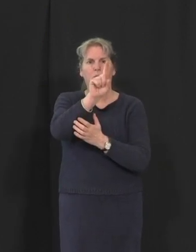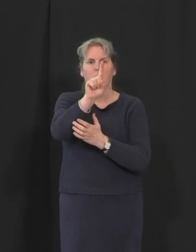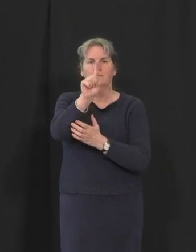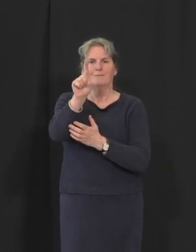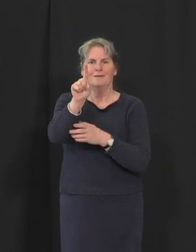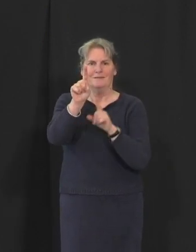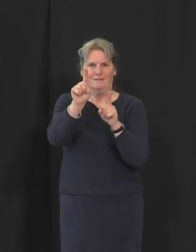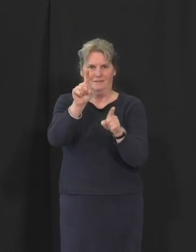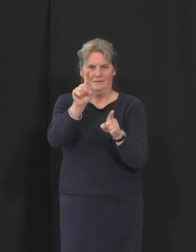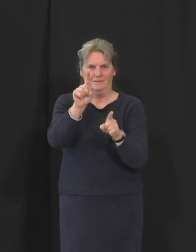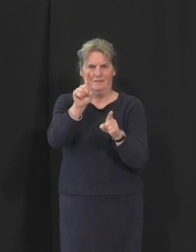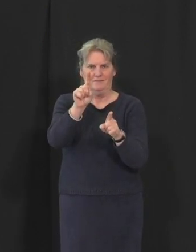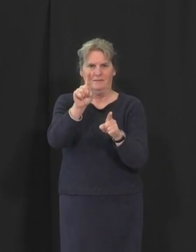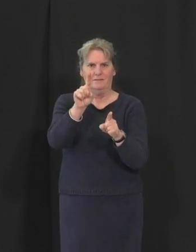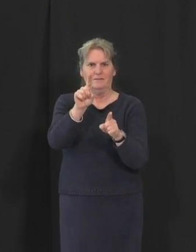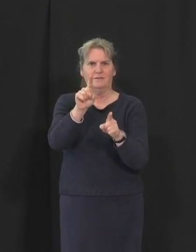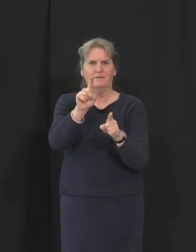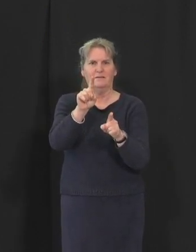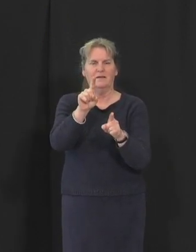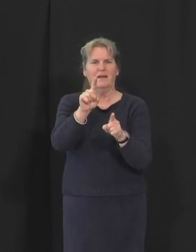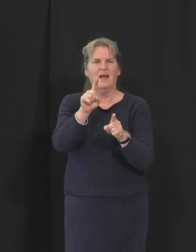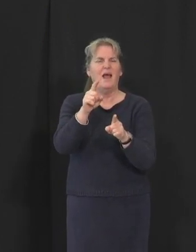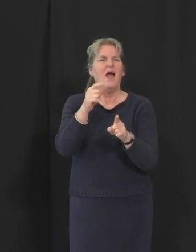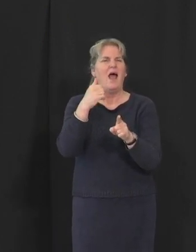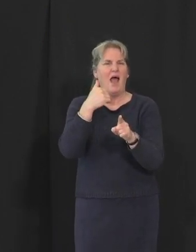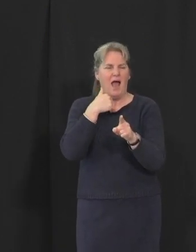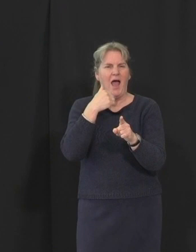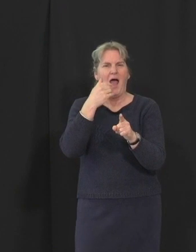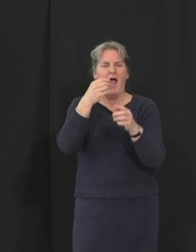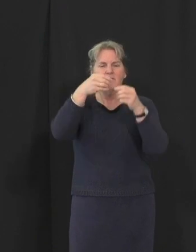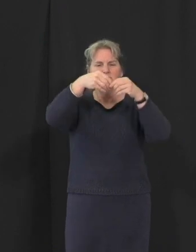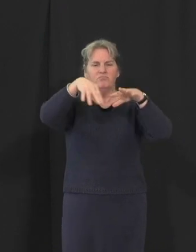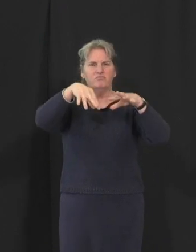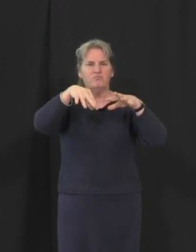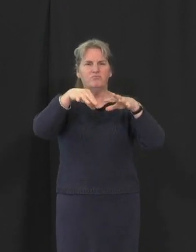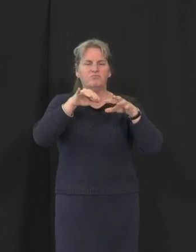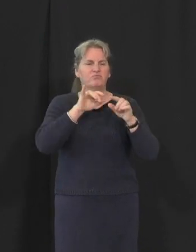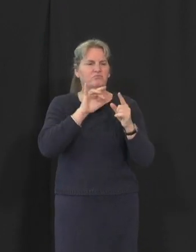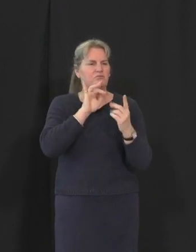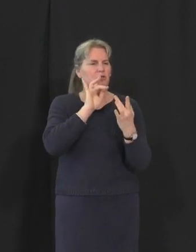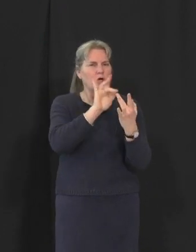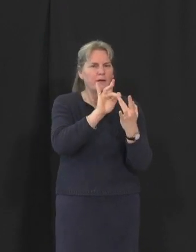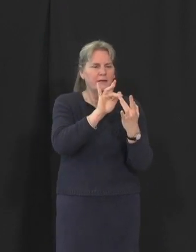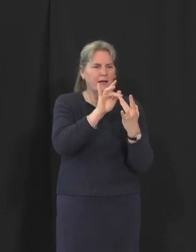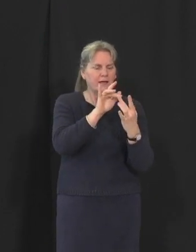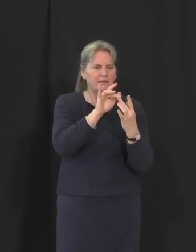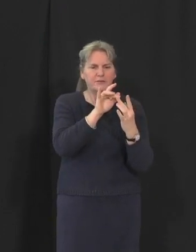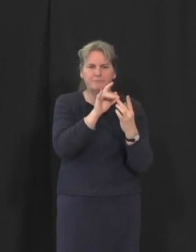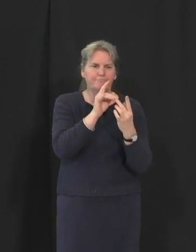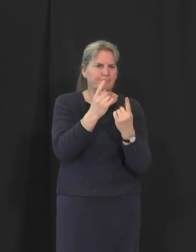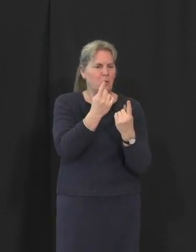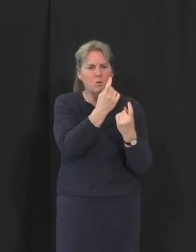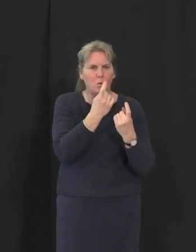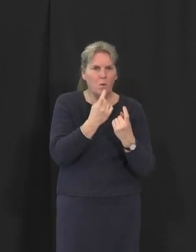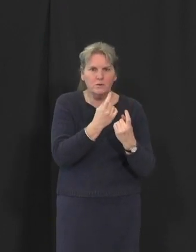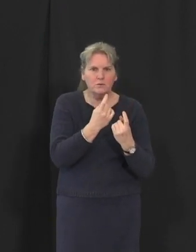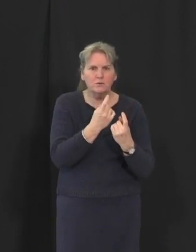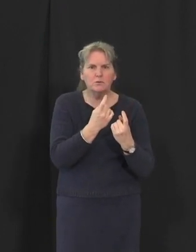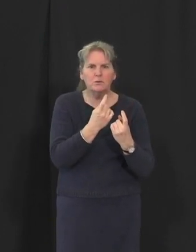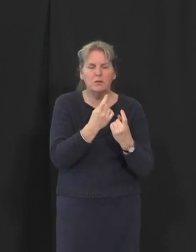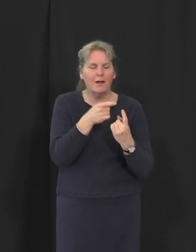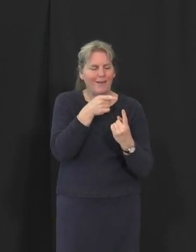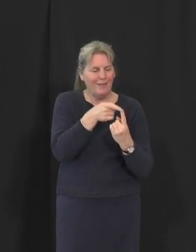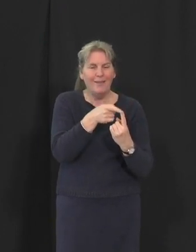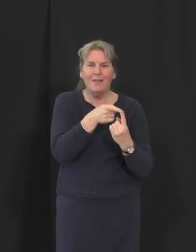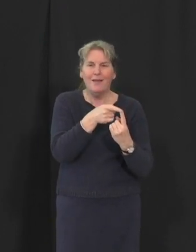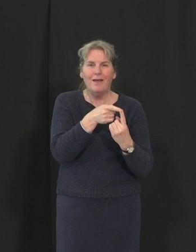there's a kind of a phone tree through the 811 so that you would be directed